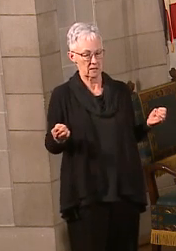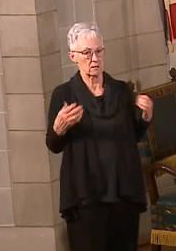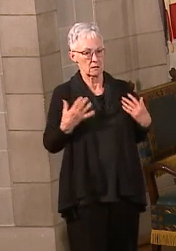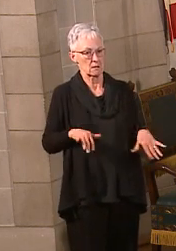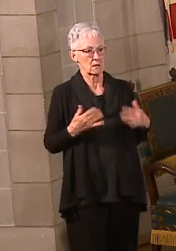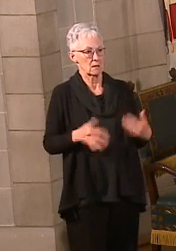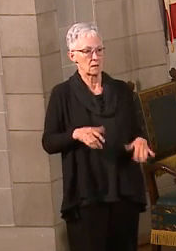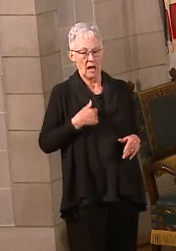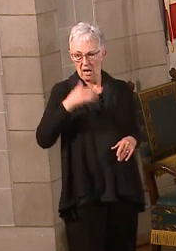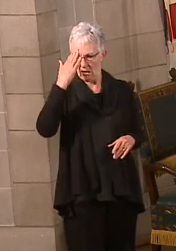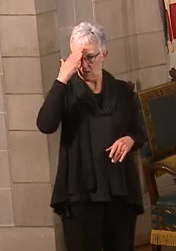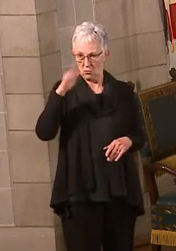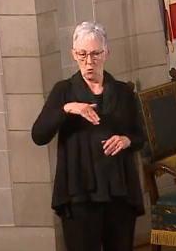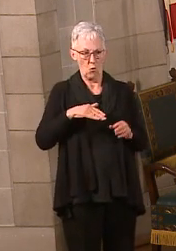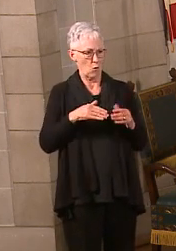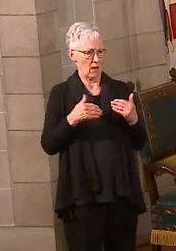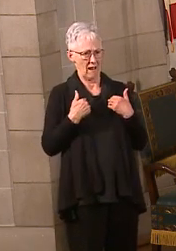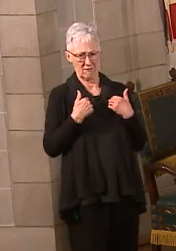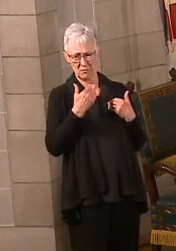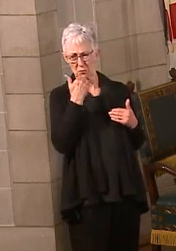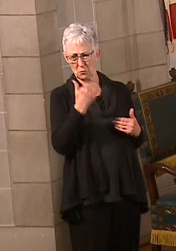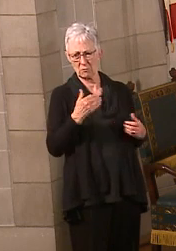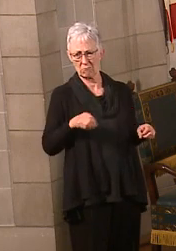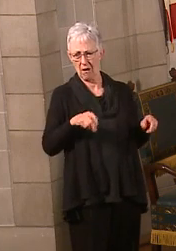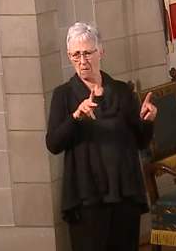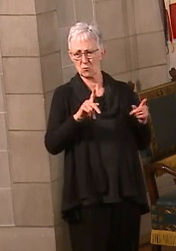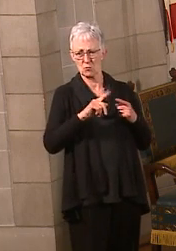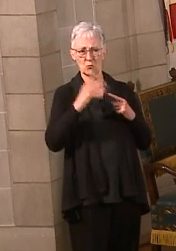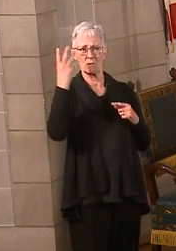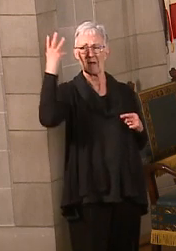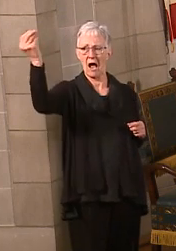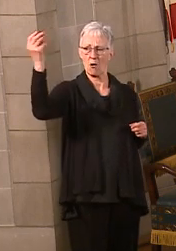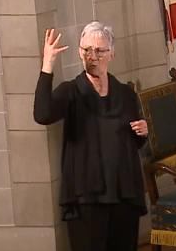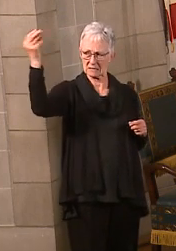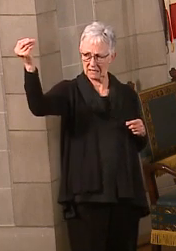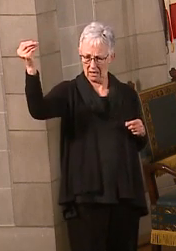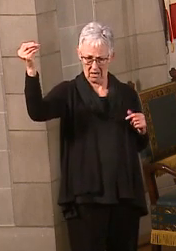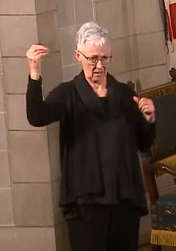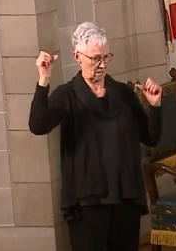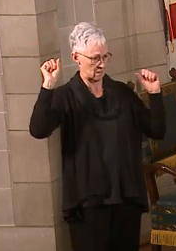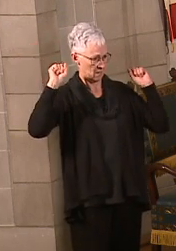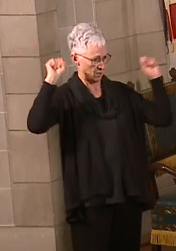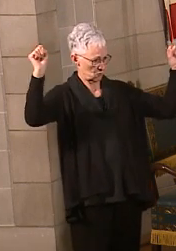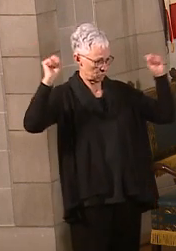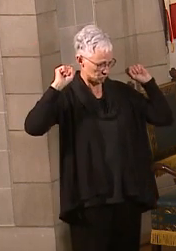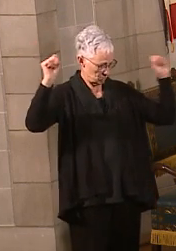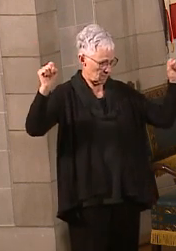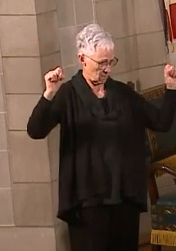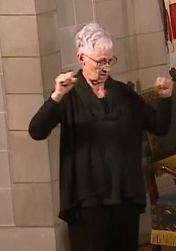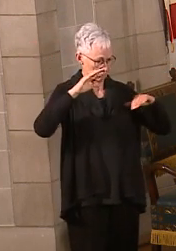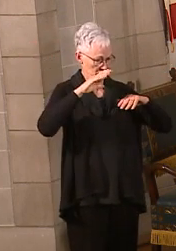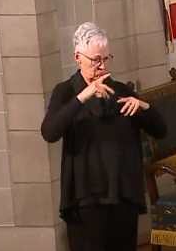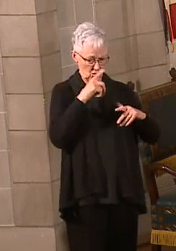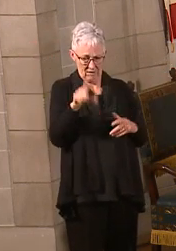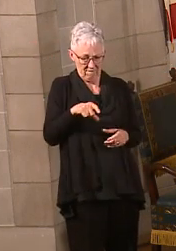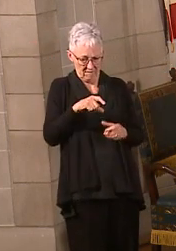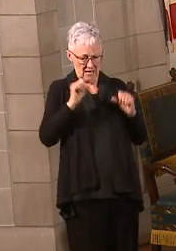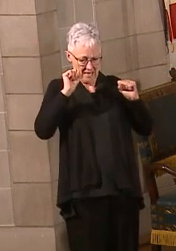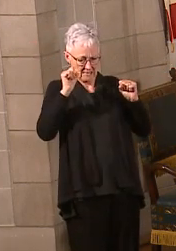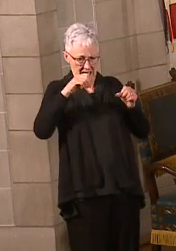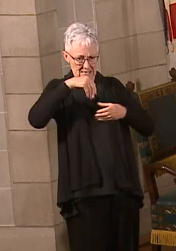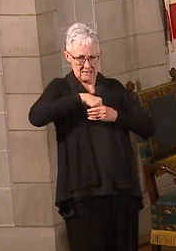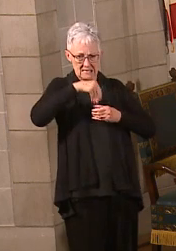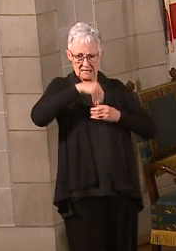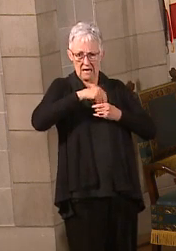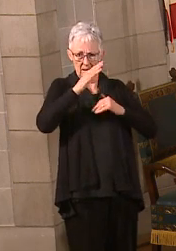be great the next couple days, but as we get into April, we should get nicer days. Exercising using a socially